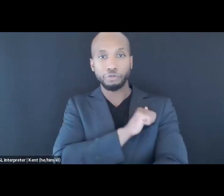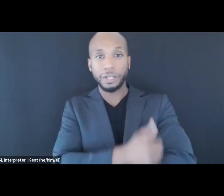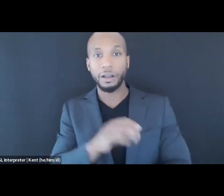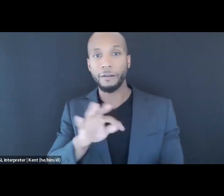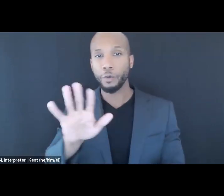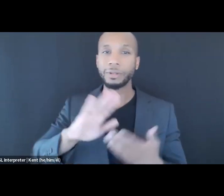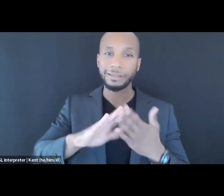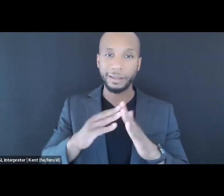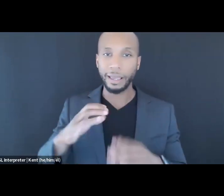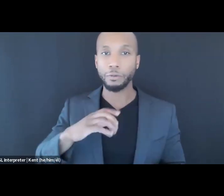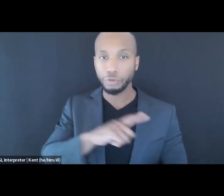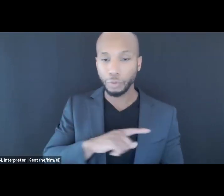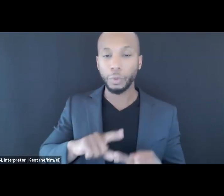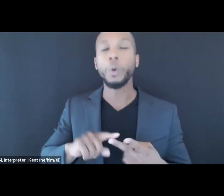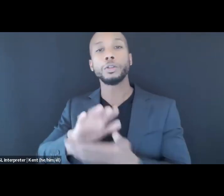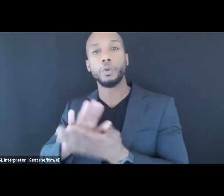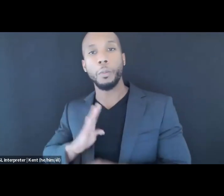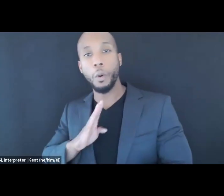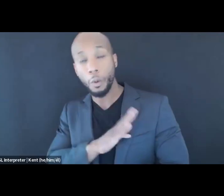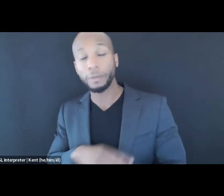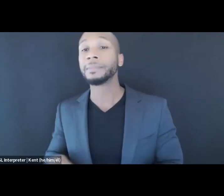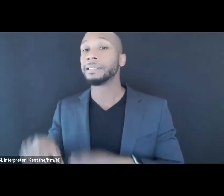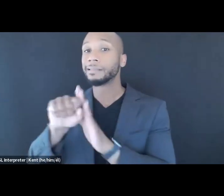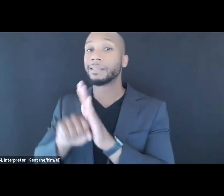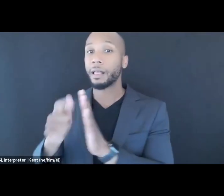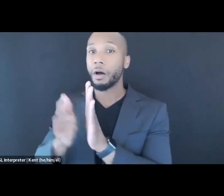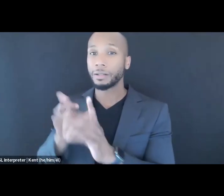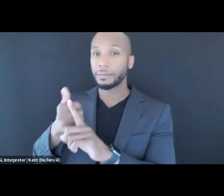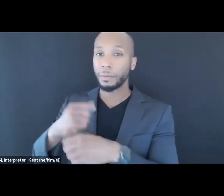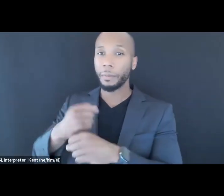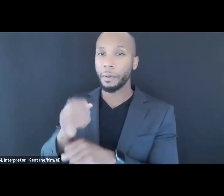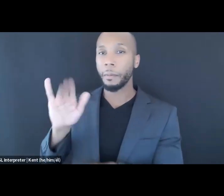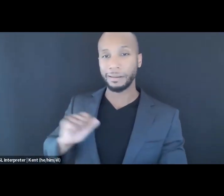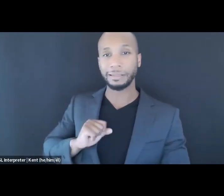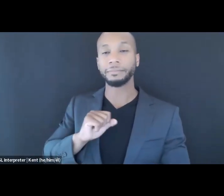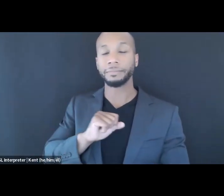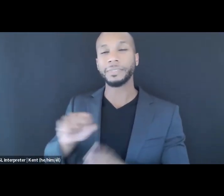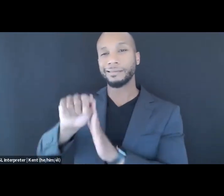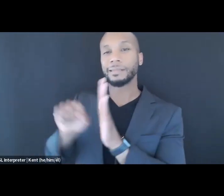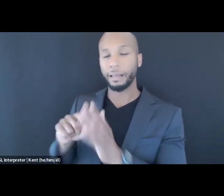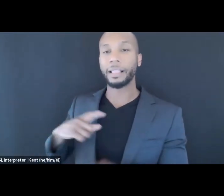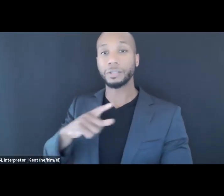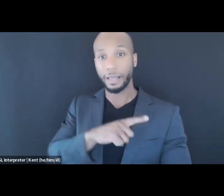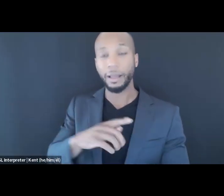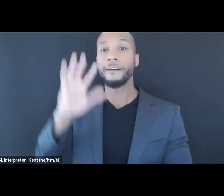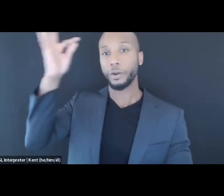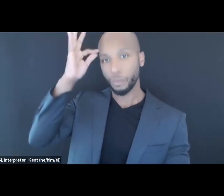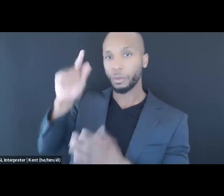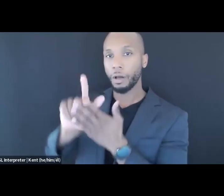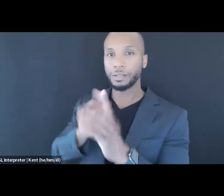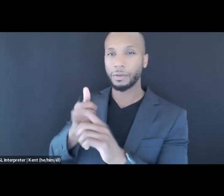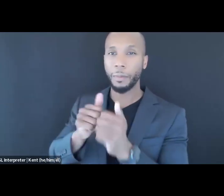of your city council or school board, while state laws are created by your state legislator and federal laws are passed by